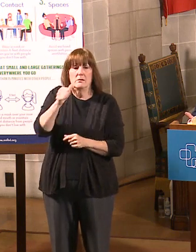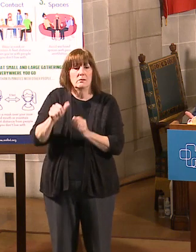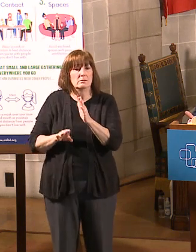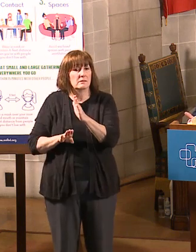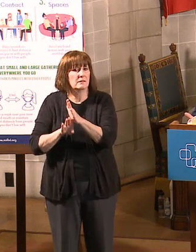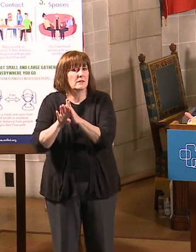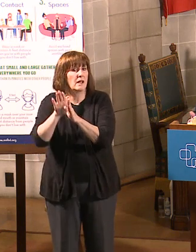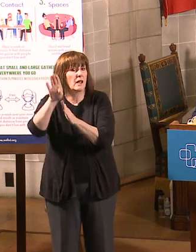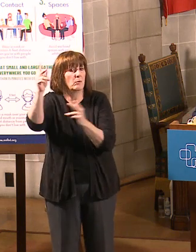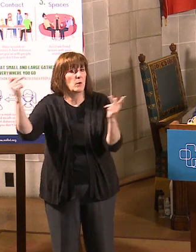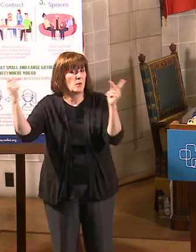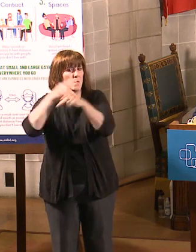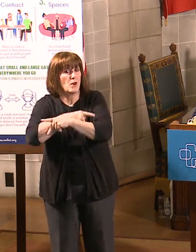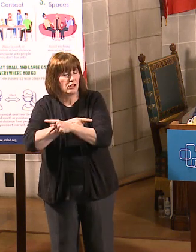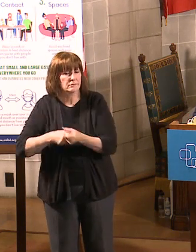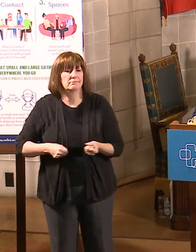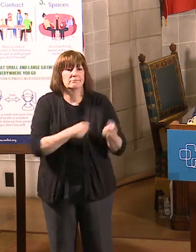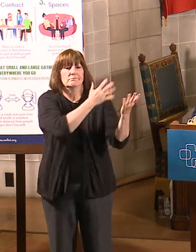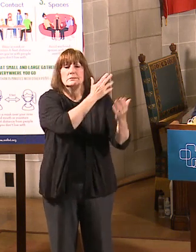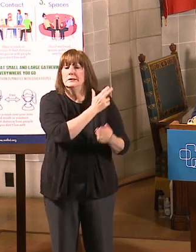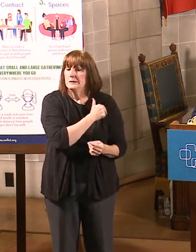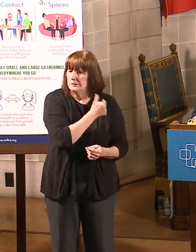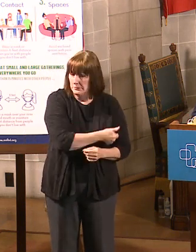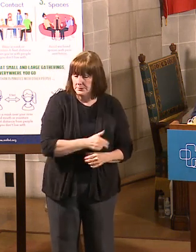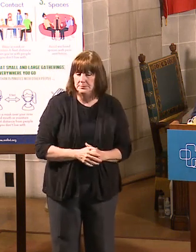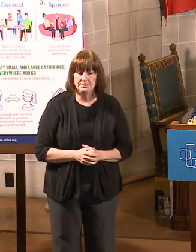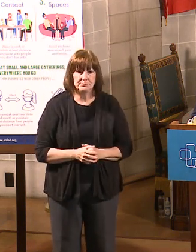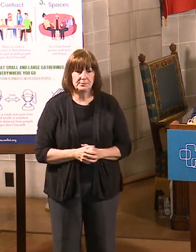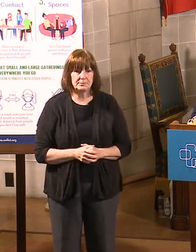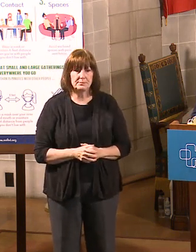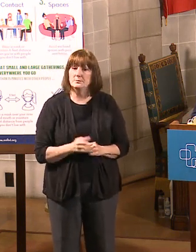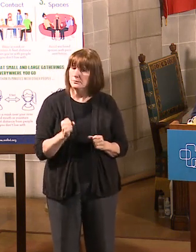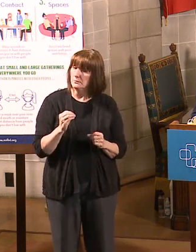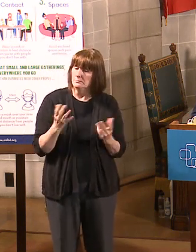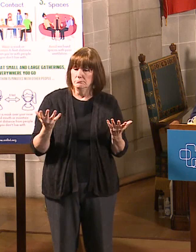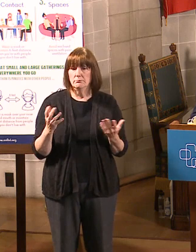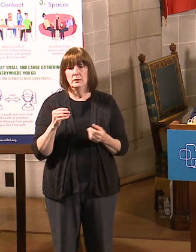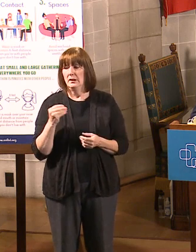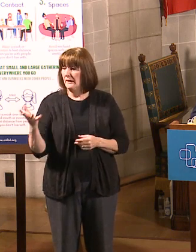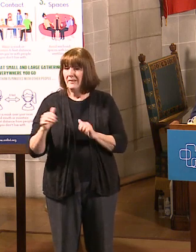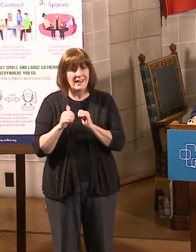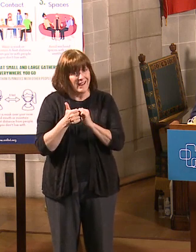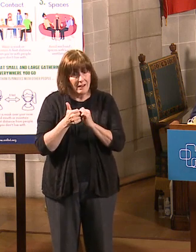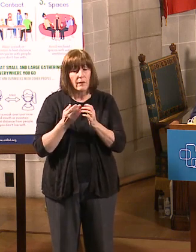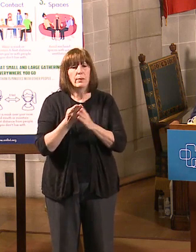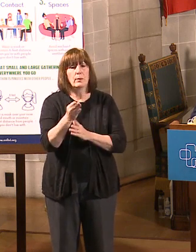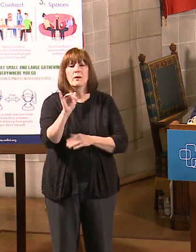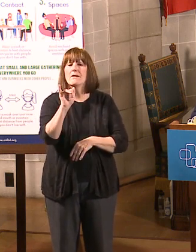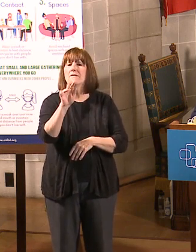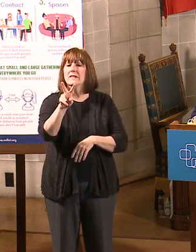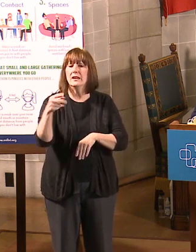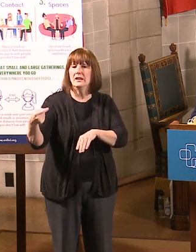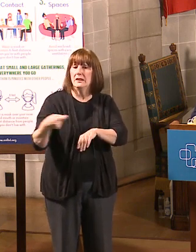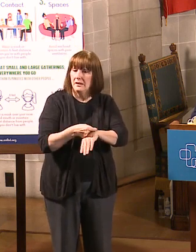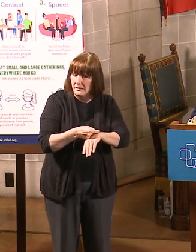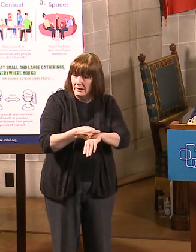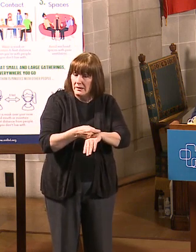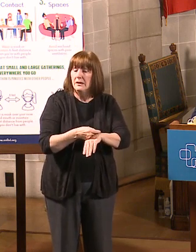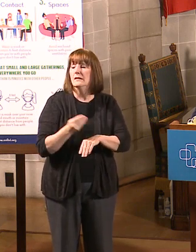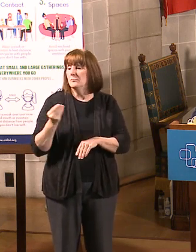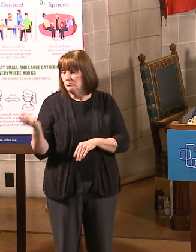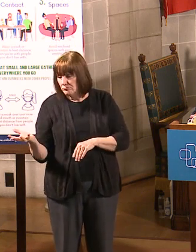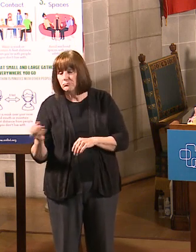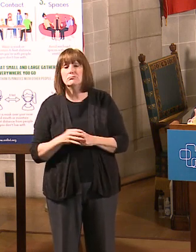illness to be severe enough to be hospitalized. So it's given in an IV infusion. It will be actually